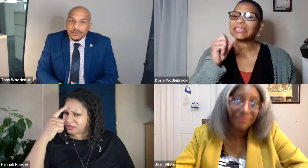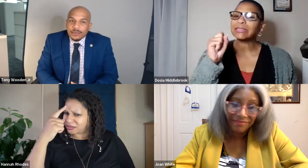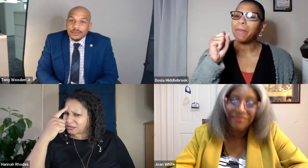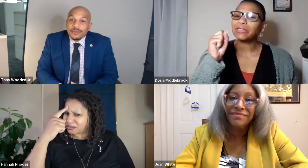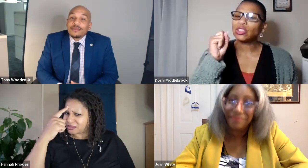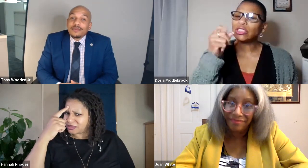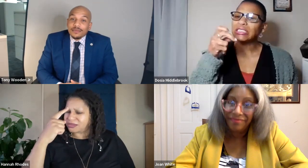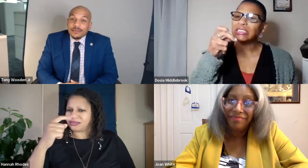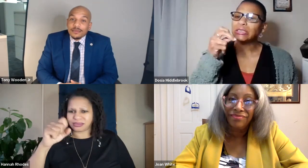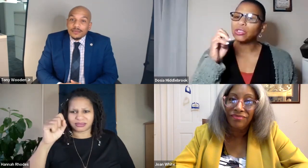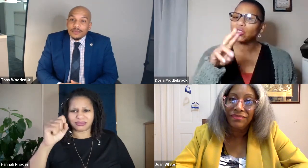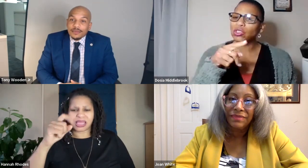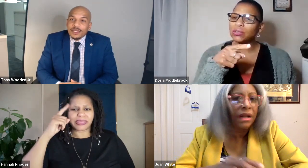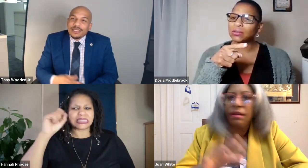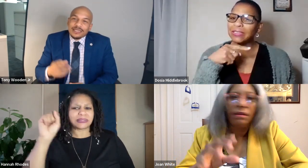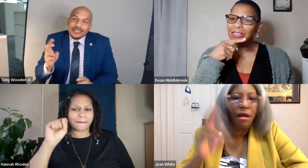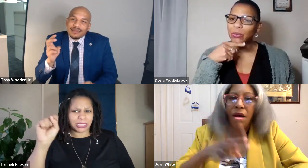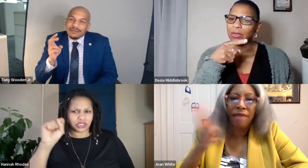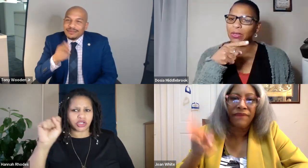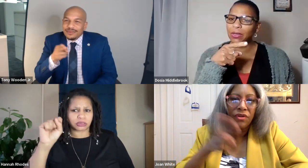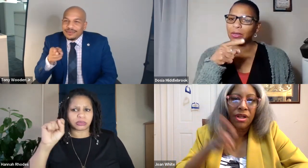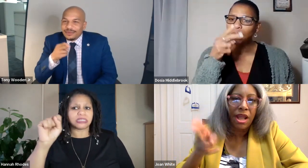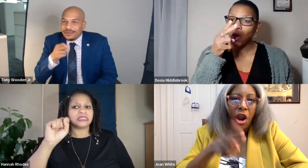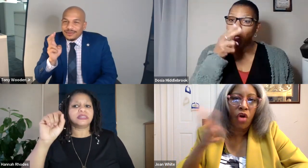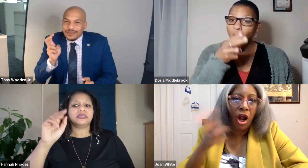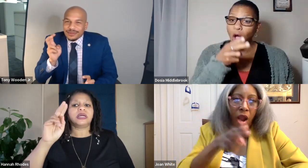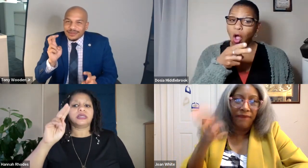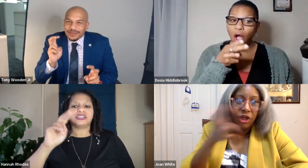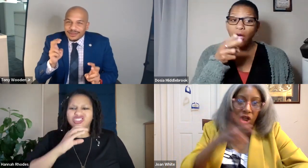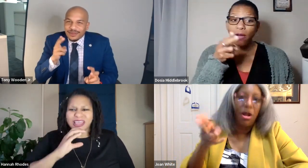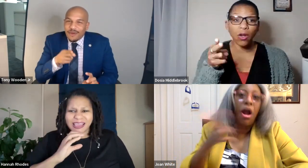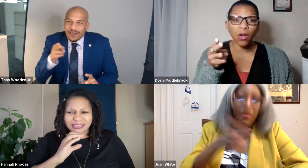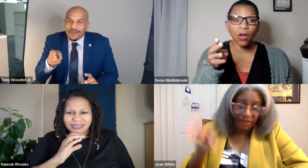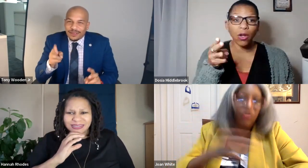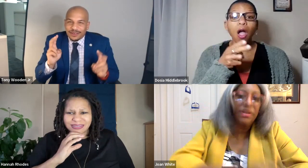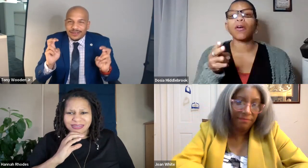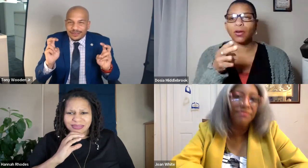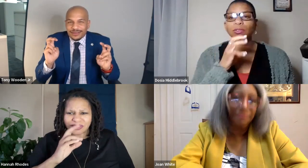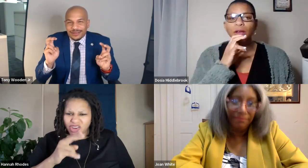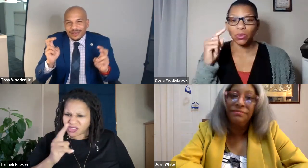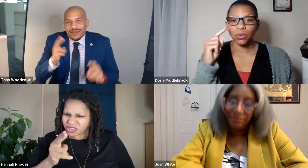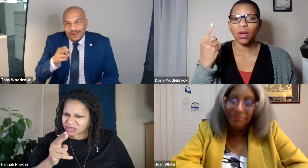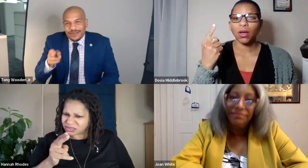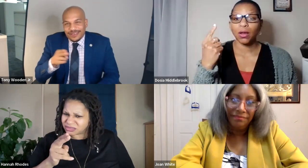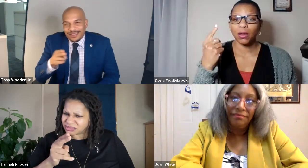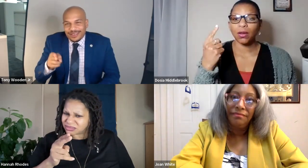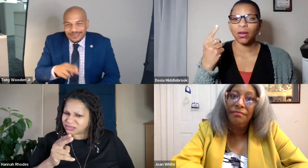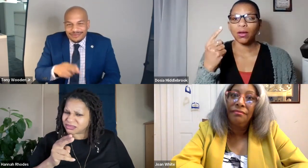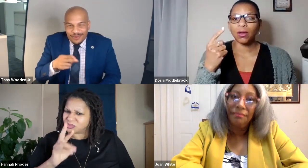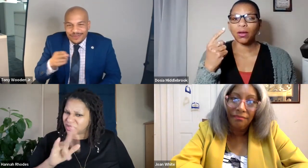of all my nieces and nephew, right? And Spencer, that's right, Spencer, who's hard of hearing. Chaz is hearing,